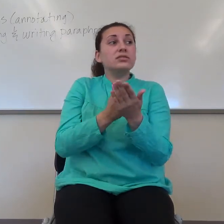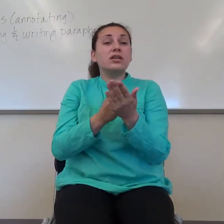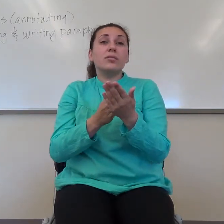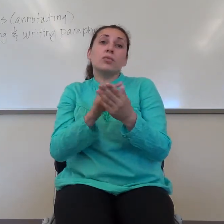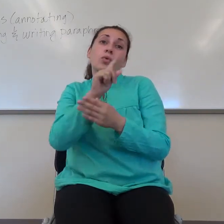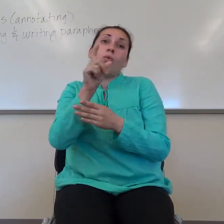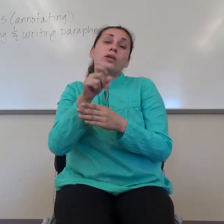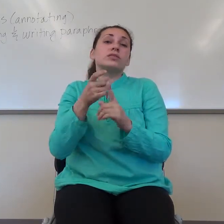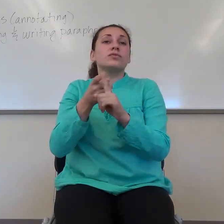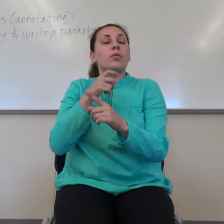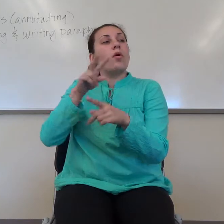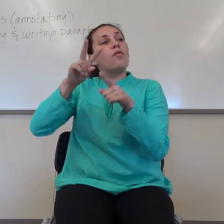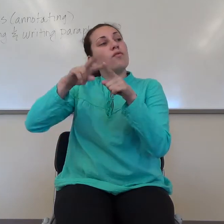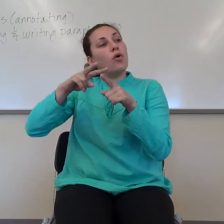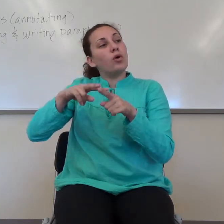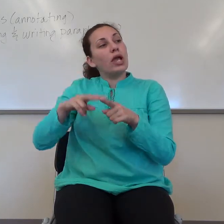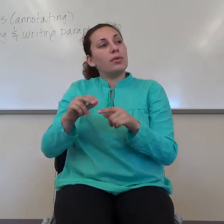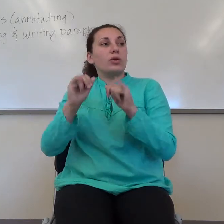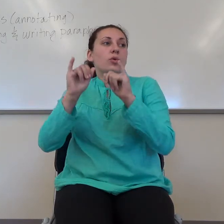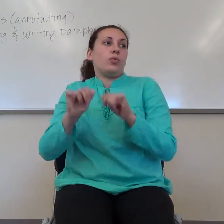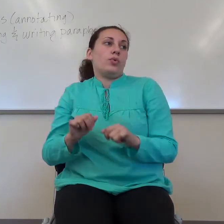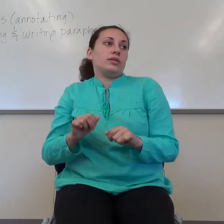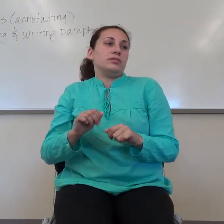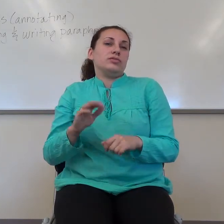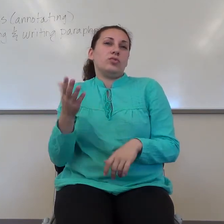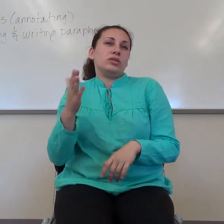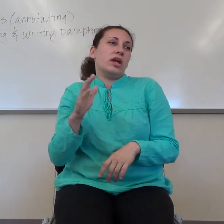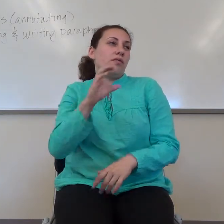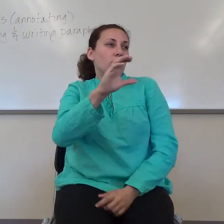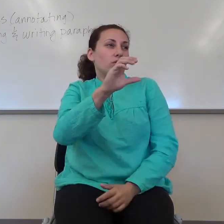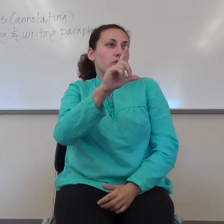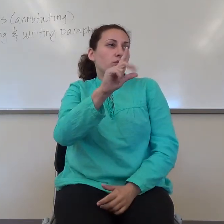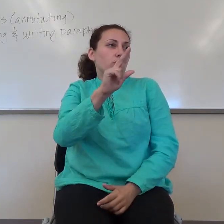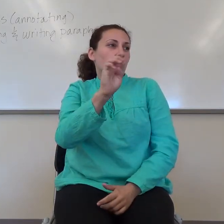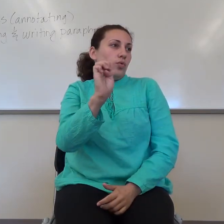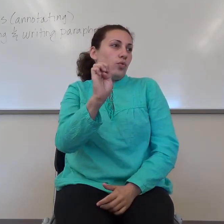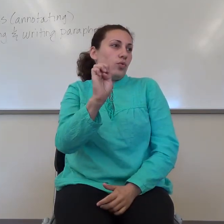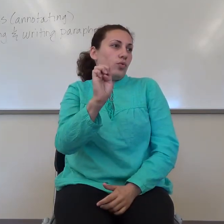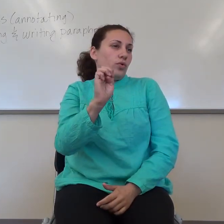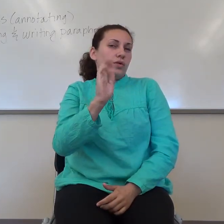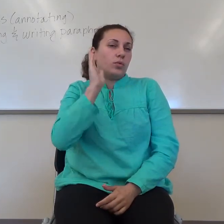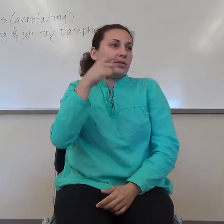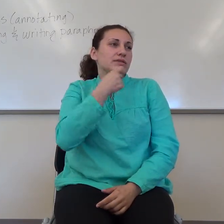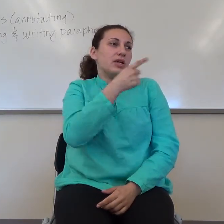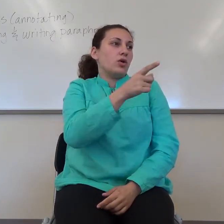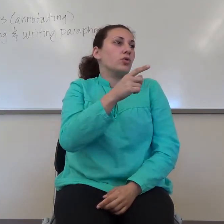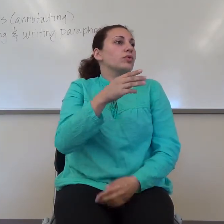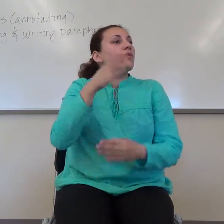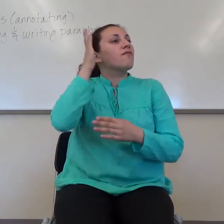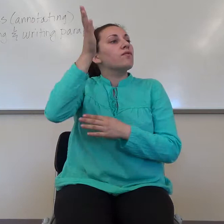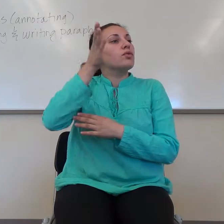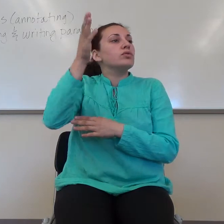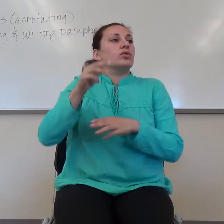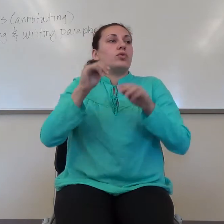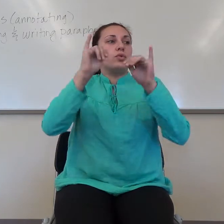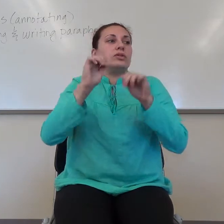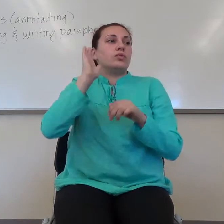quizzes. So that kind of gives you a clue as to what future quizzes like this are going to contain.